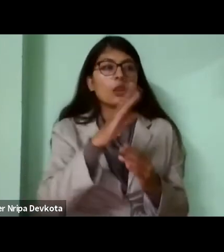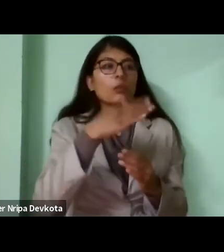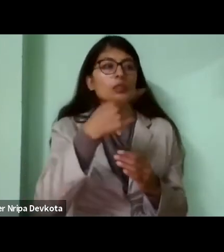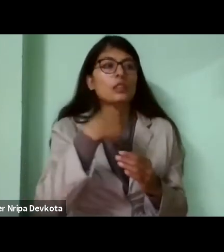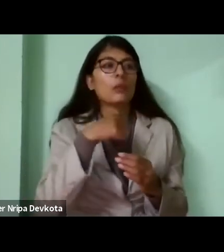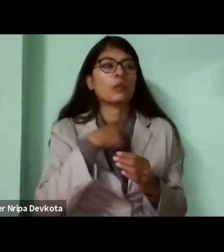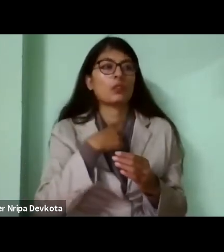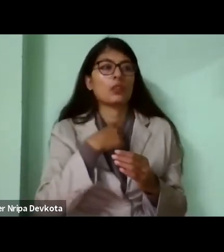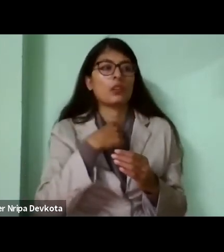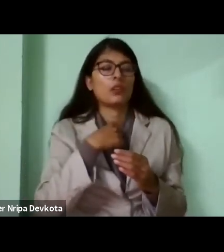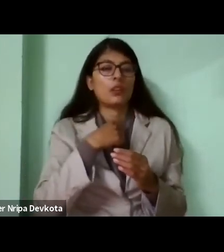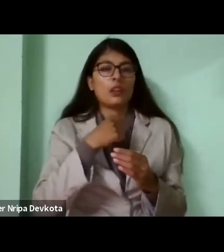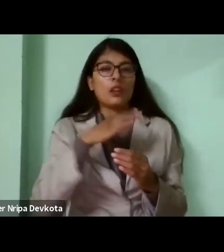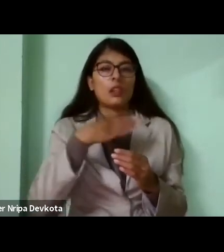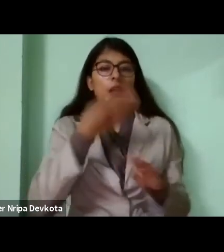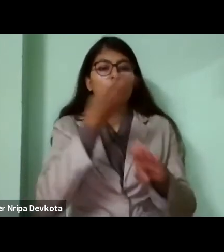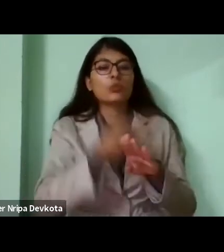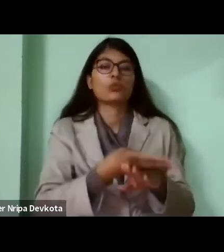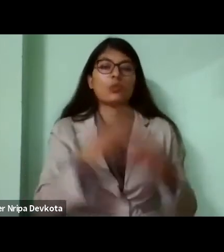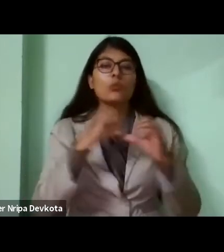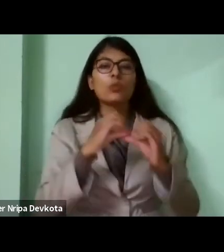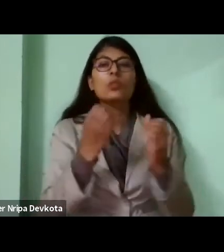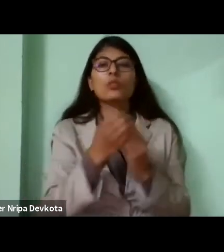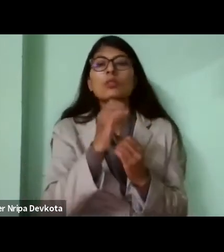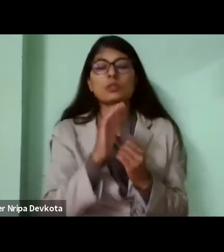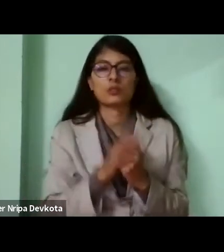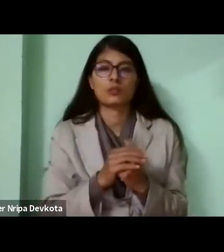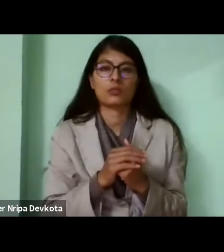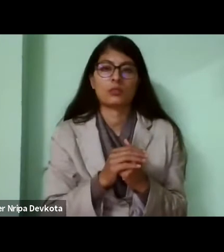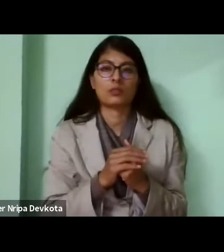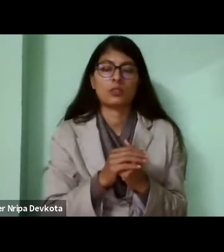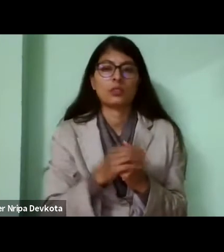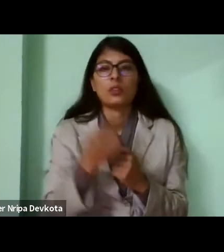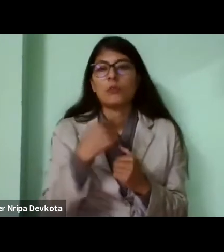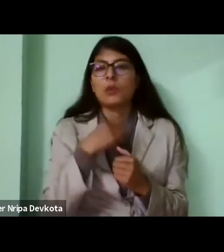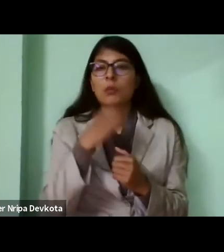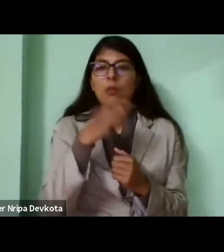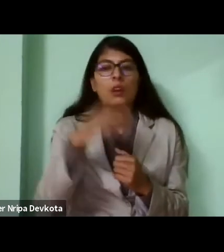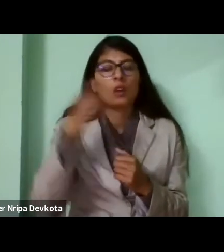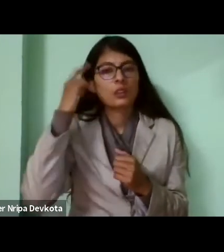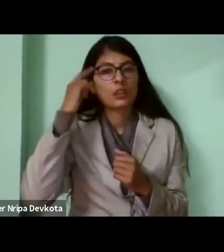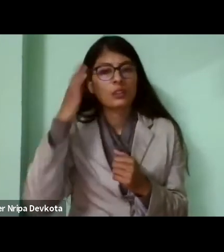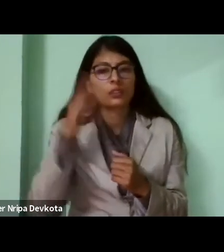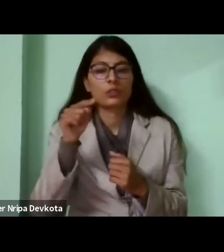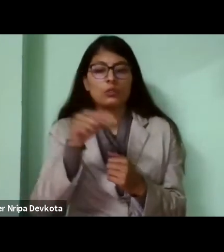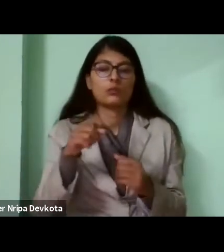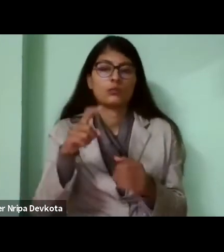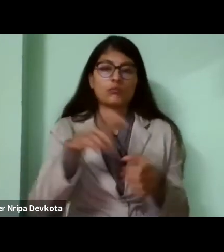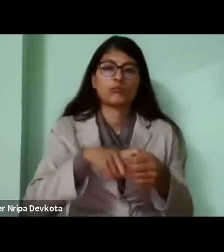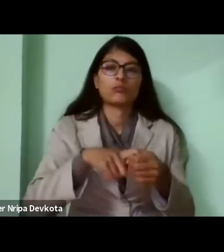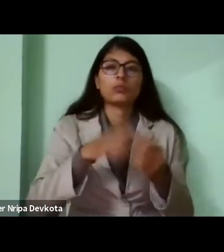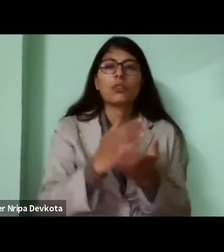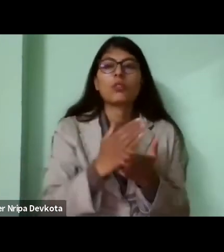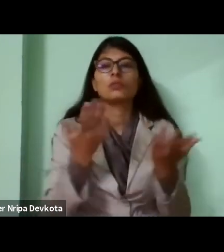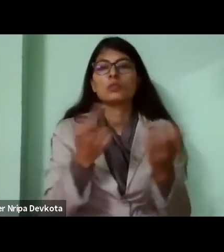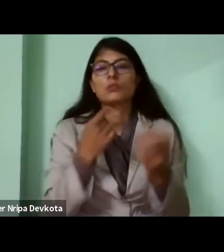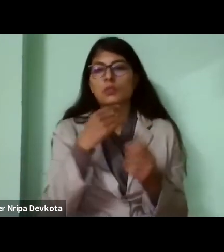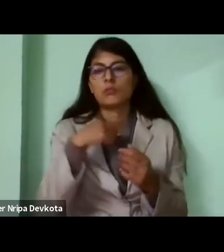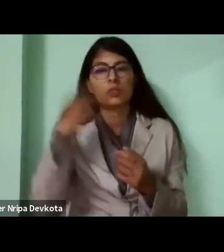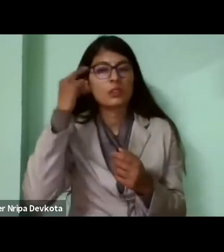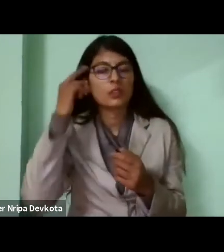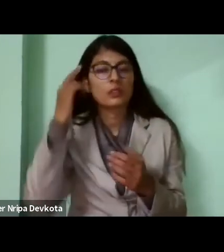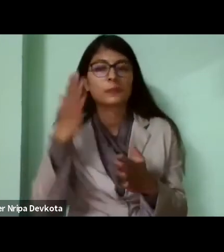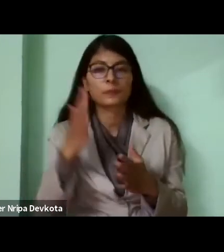So I think we really need to rethink. I don't know, I'm not sure about the engagement anymore, because I think we did. It is something that